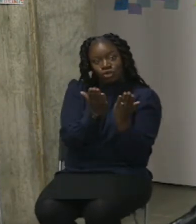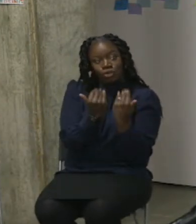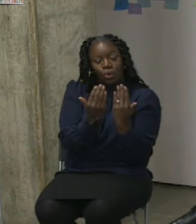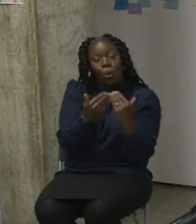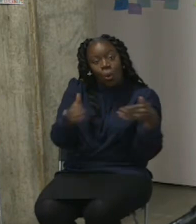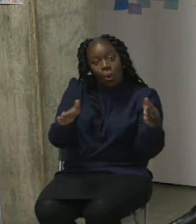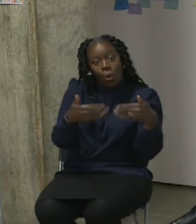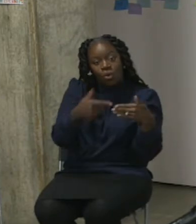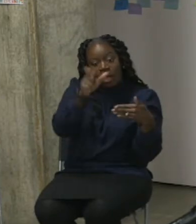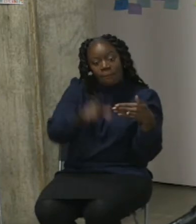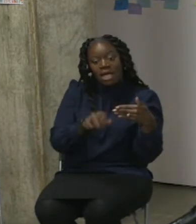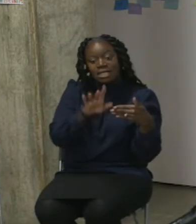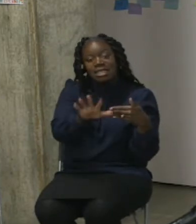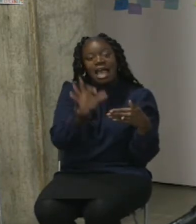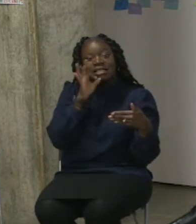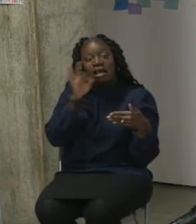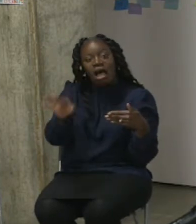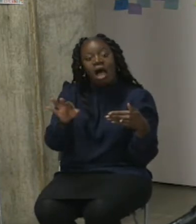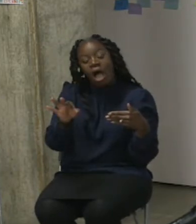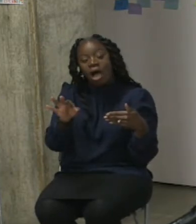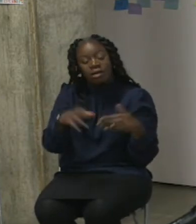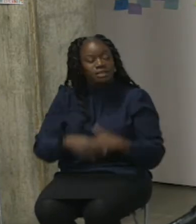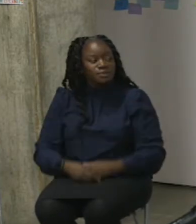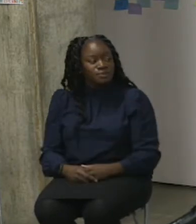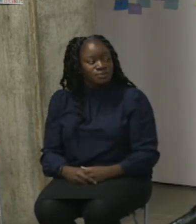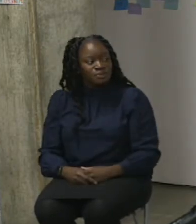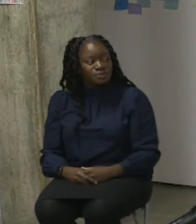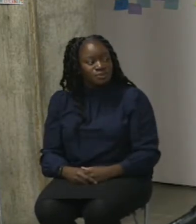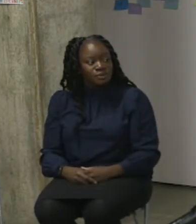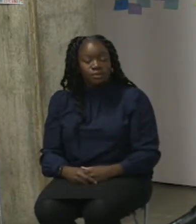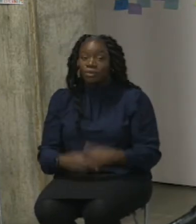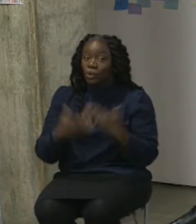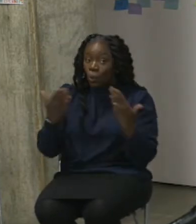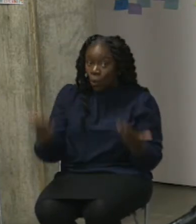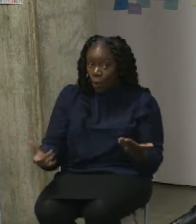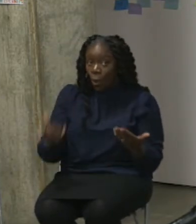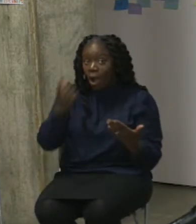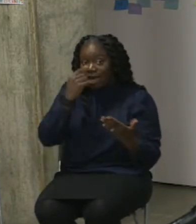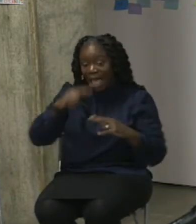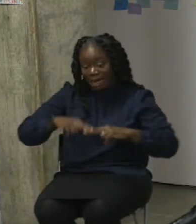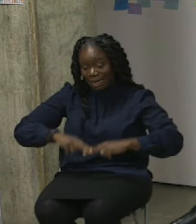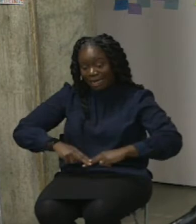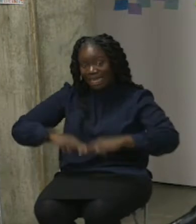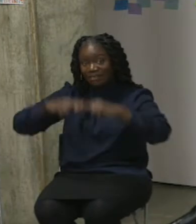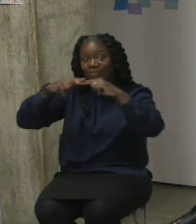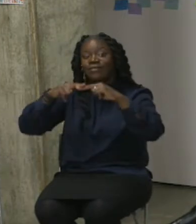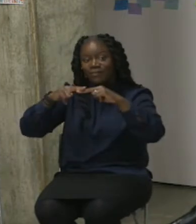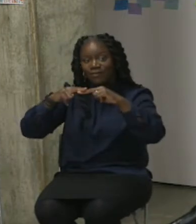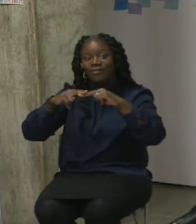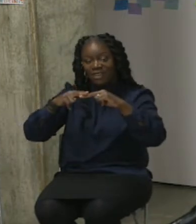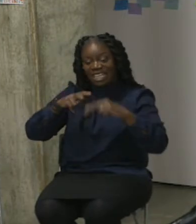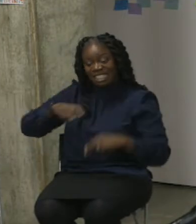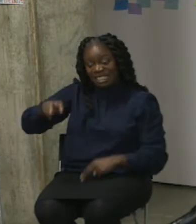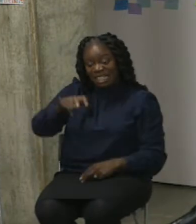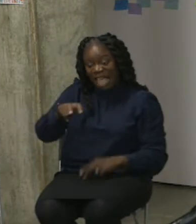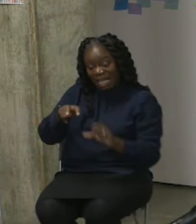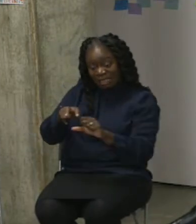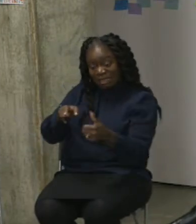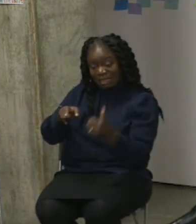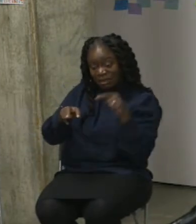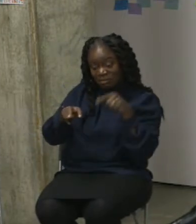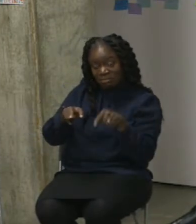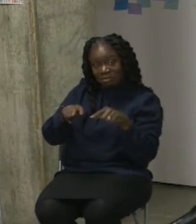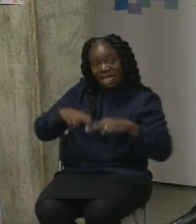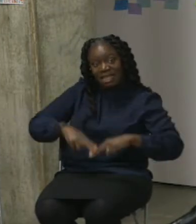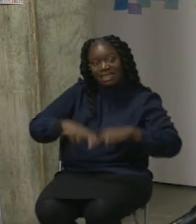there's someone there to ask if you need to. Or there's a lift also just at the bottom of those stairs, and you just go